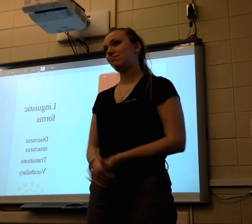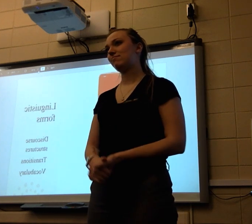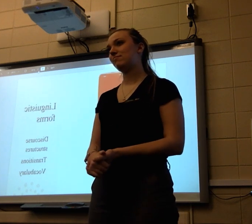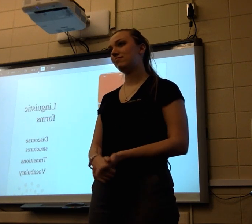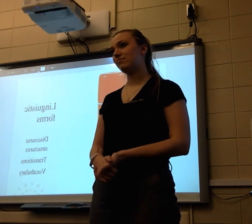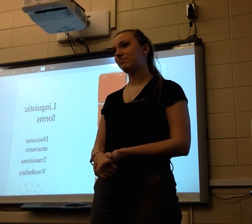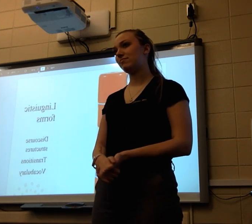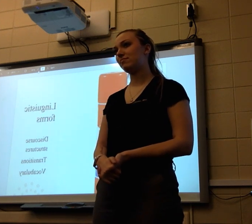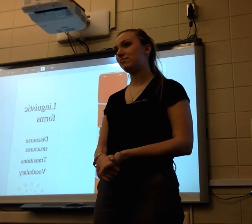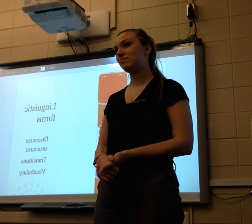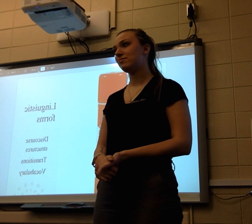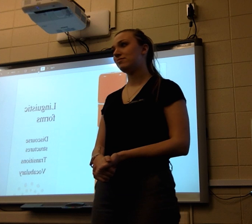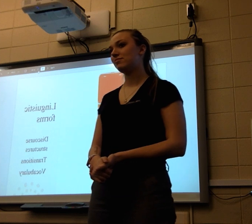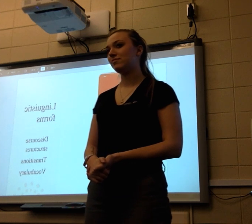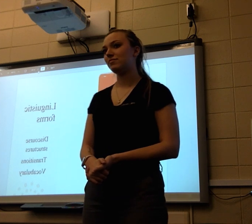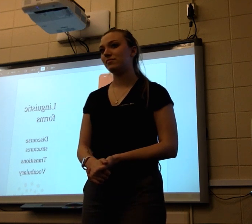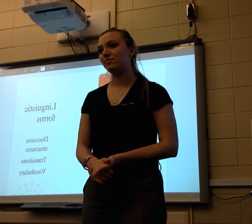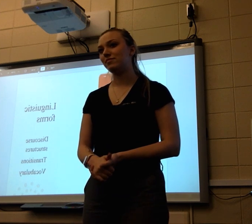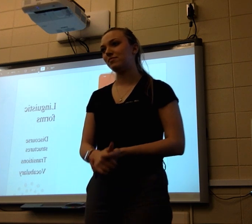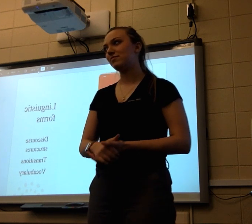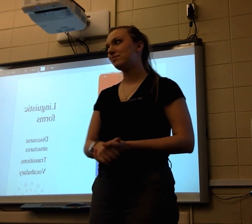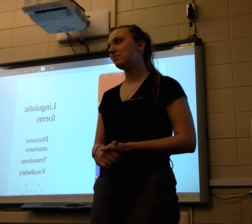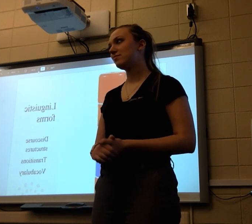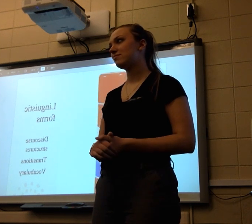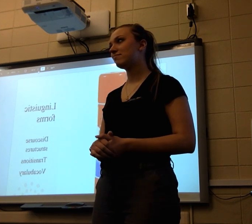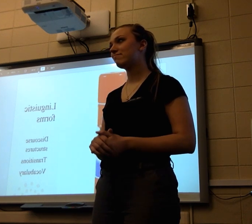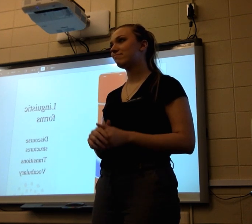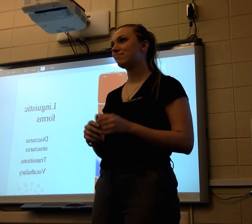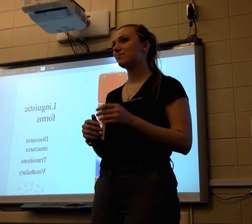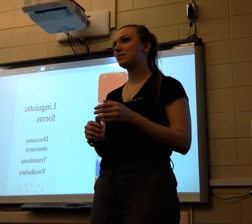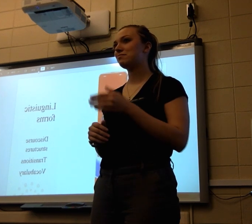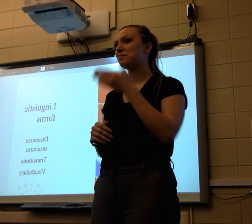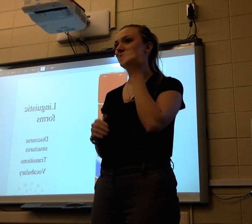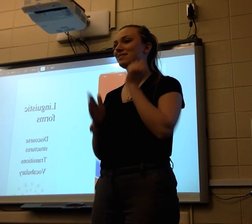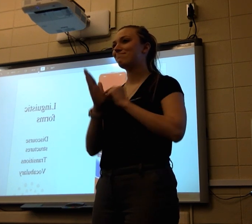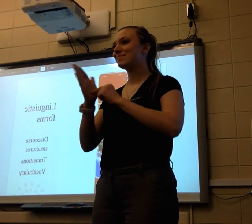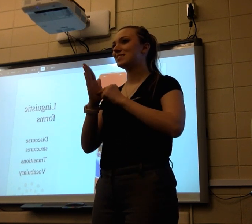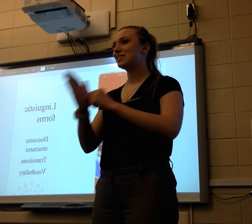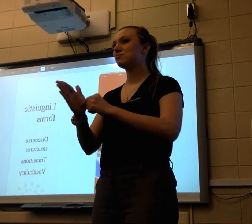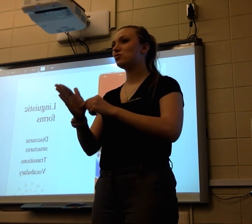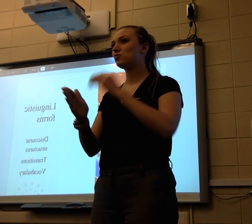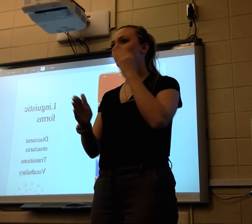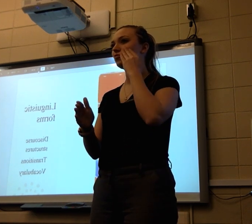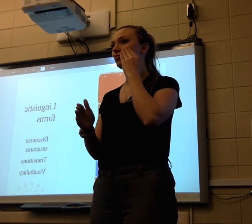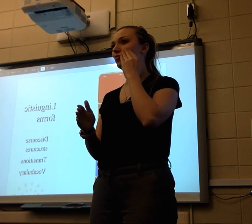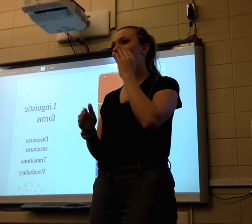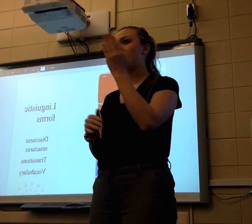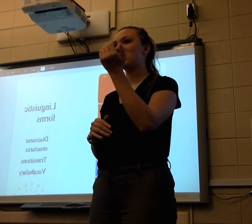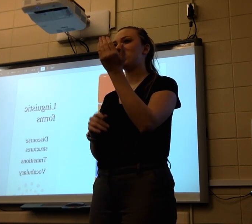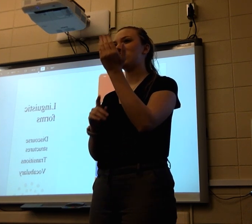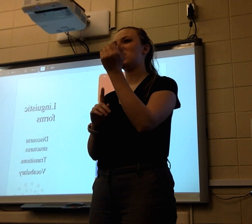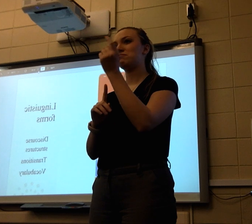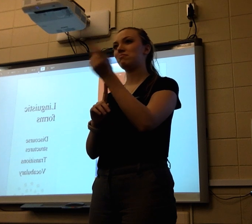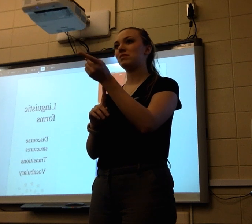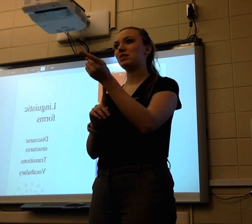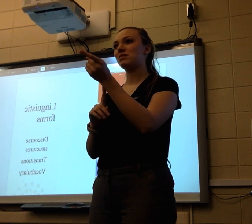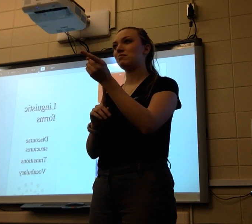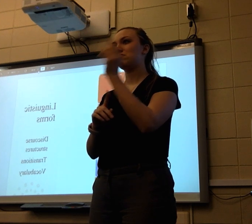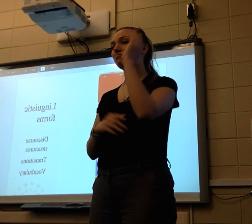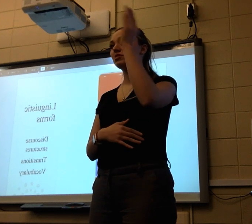explain is it's like typing, a 15-minute presentation, right? I said typewriter like